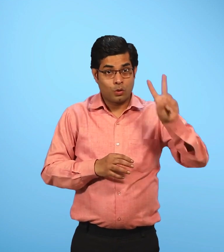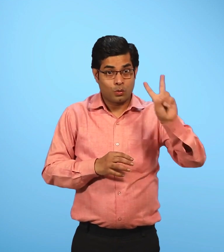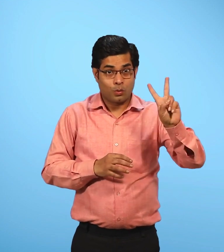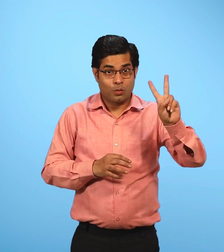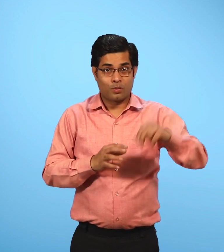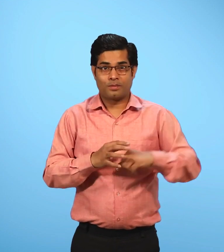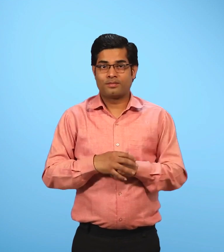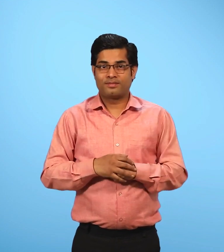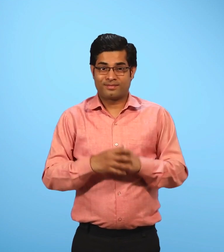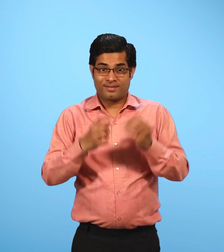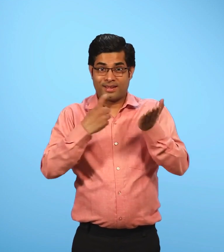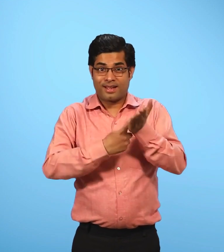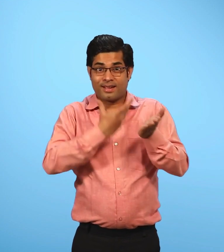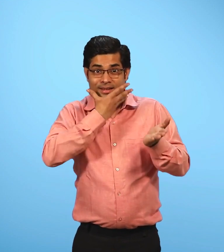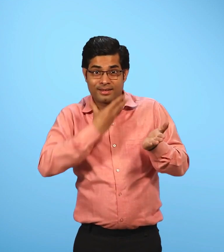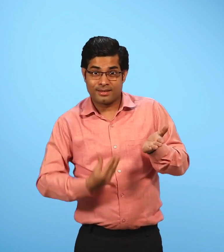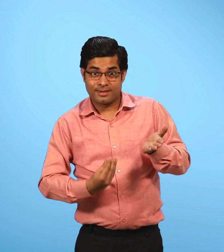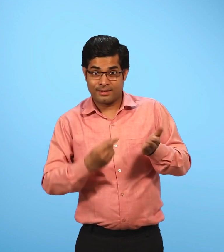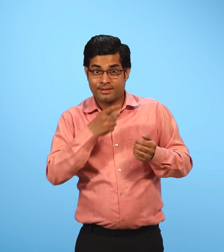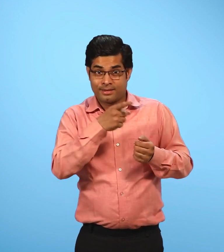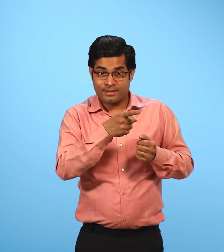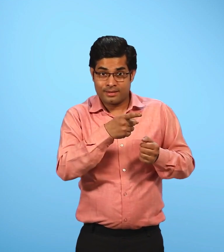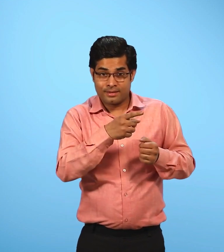on the ground was a footprint?